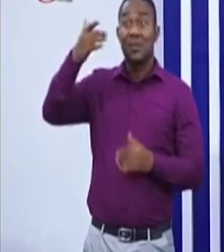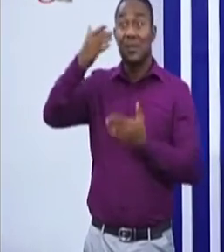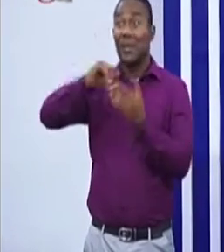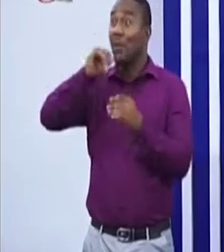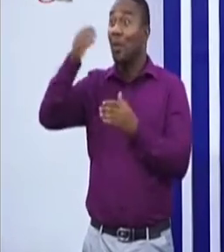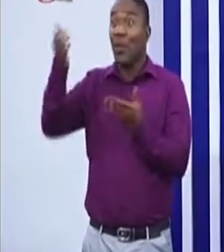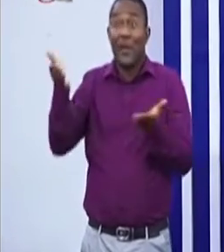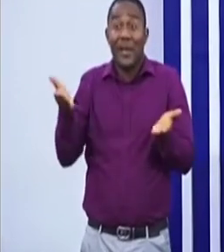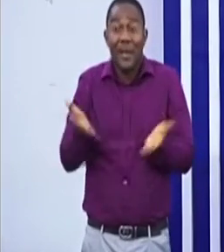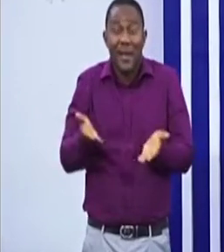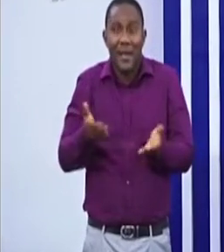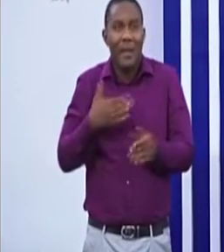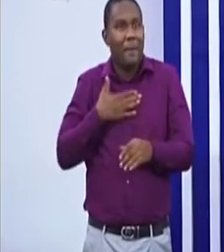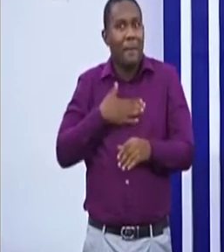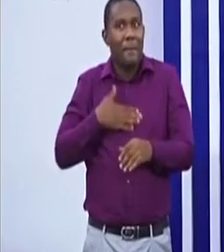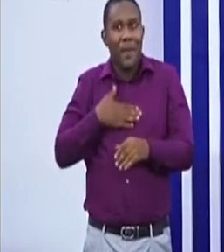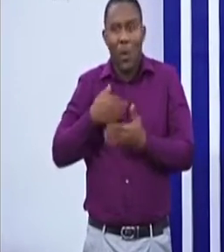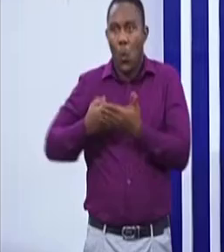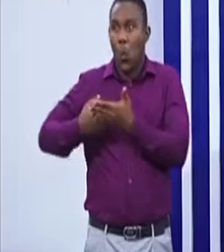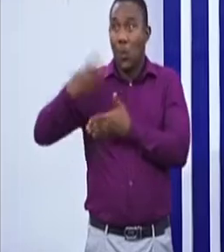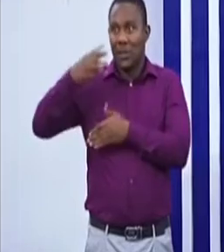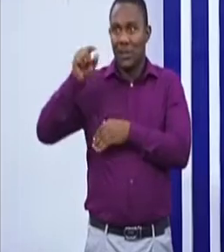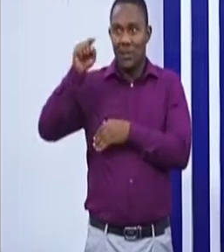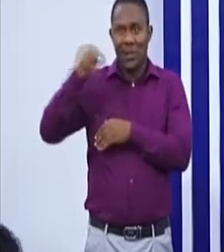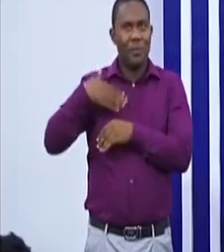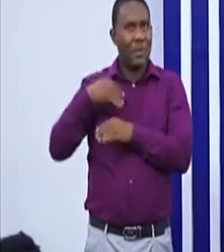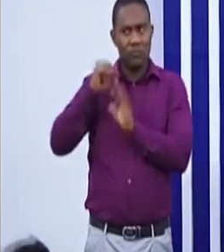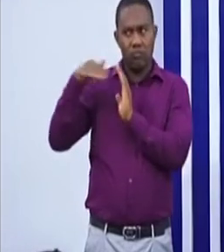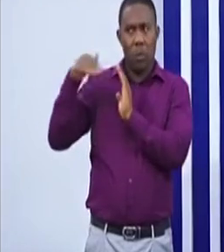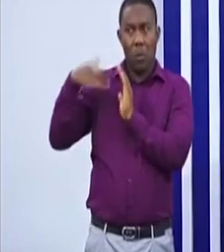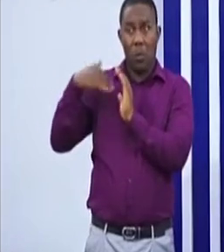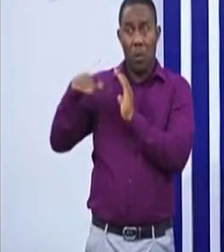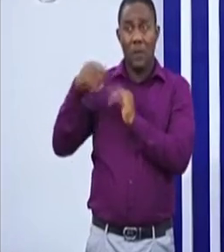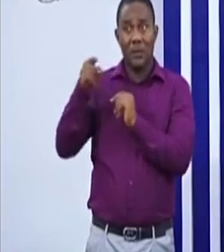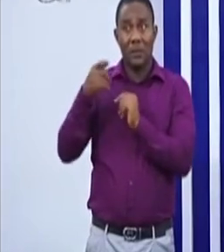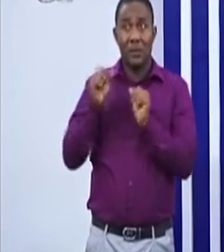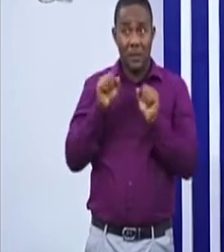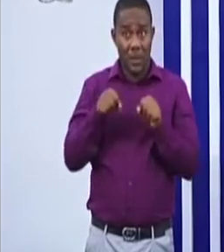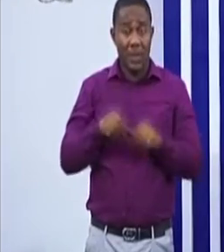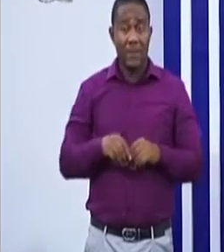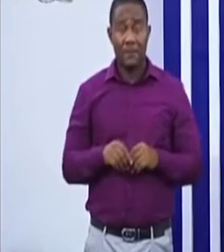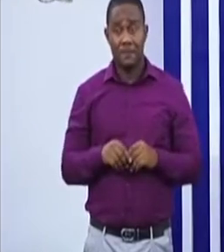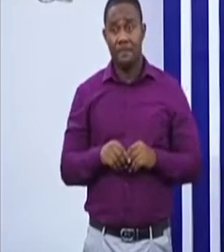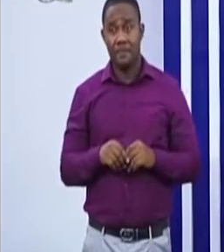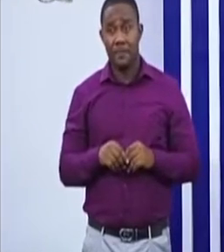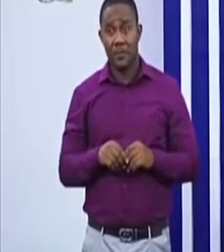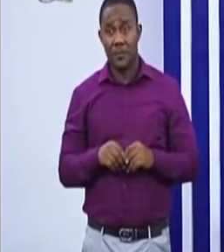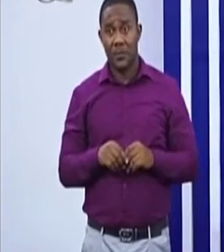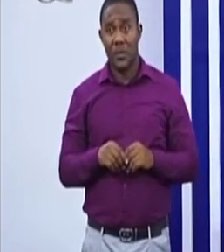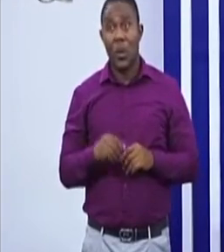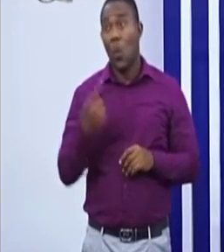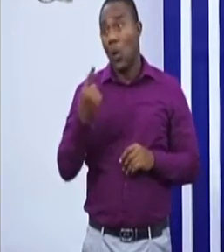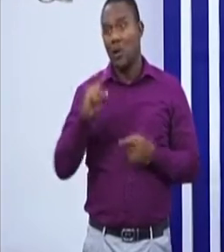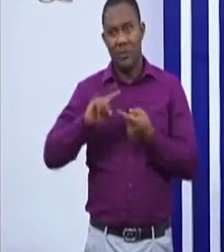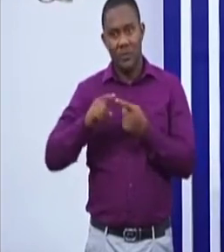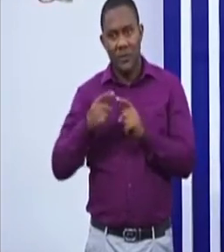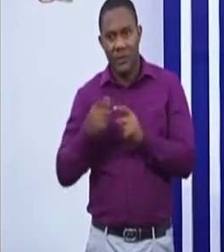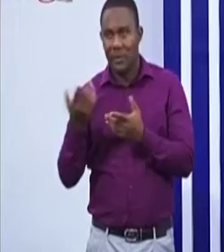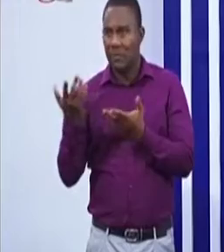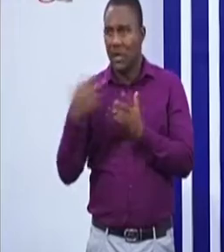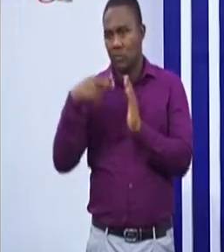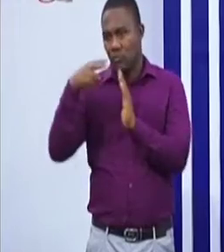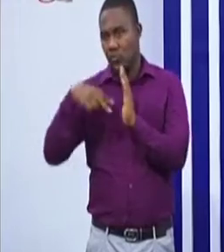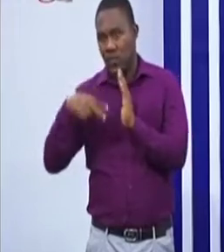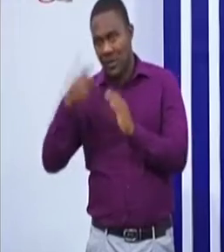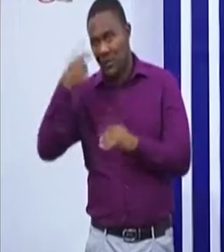here, you are on the WhatsApp platform. You can please send your questions in if you have not done them already, and we'll designate one of your colleagues to read out your